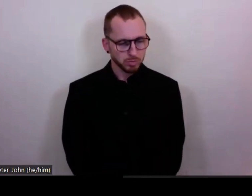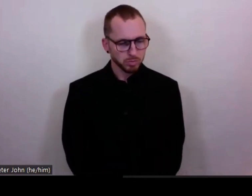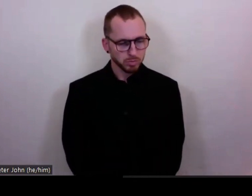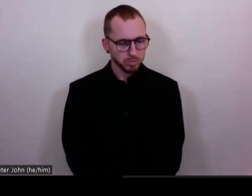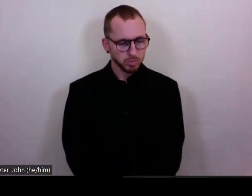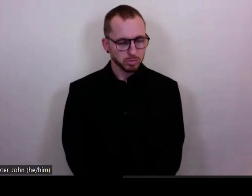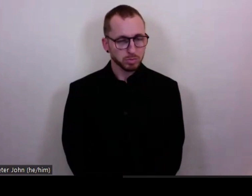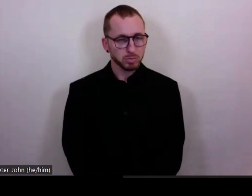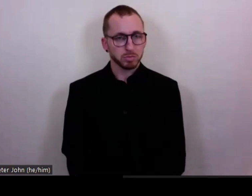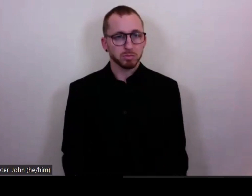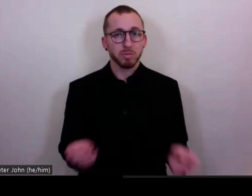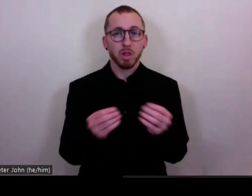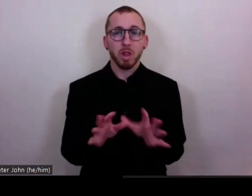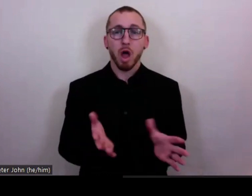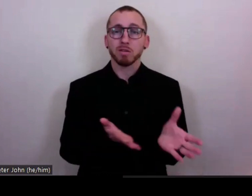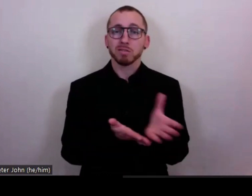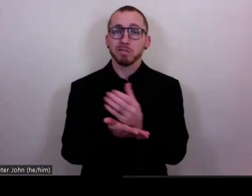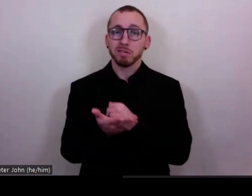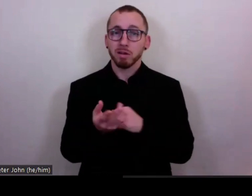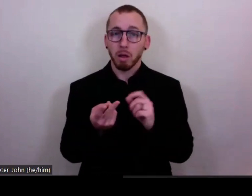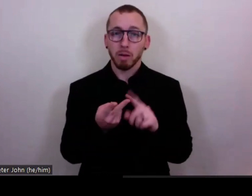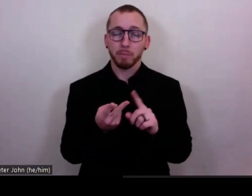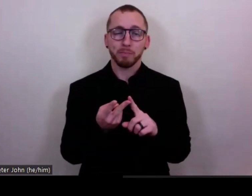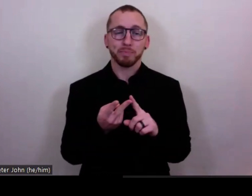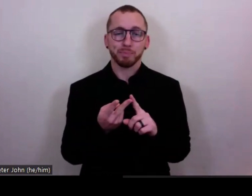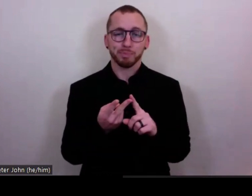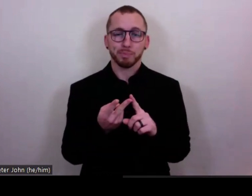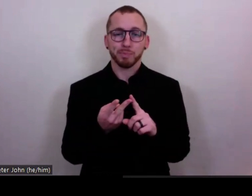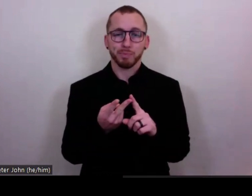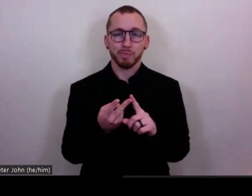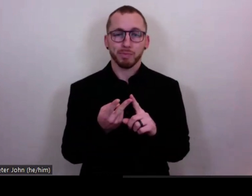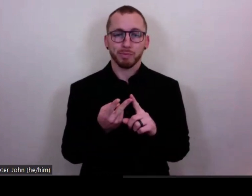Loss of income, cognitive or memory loss.